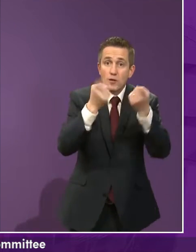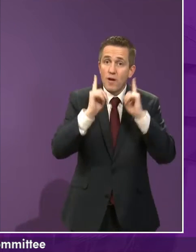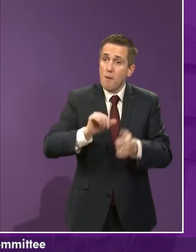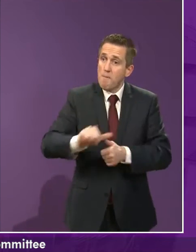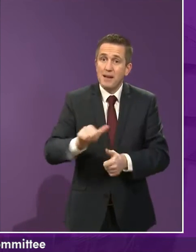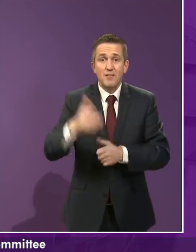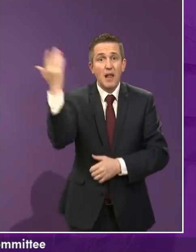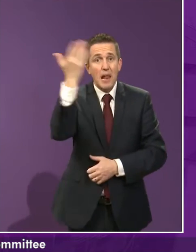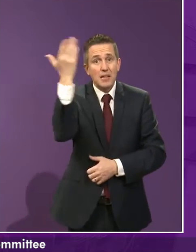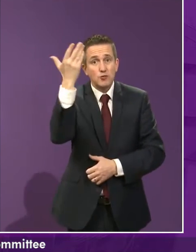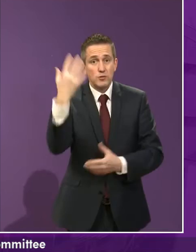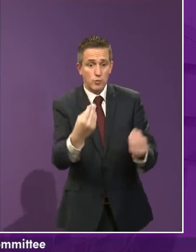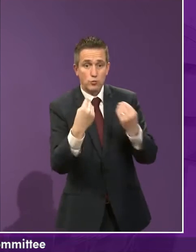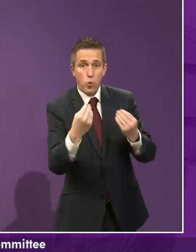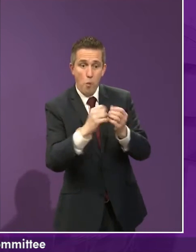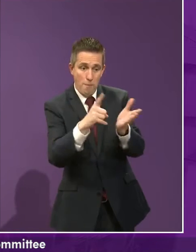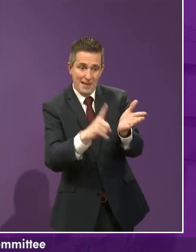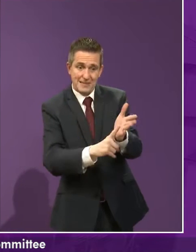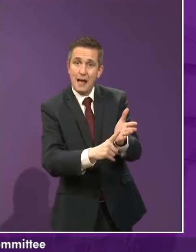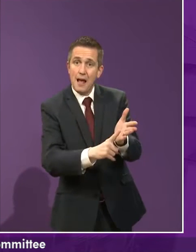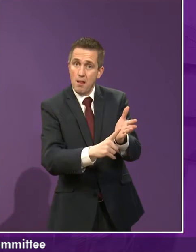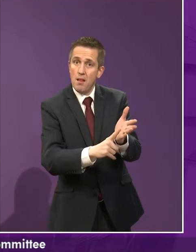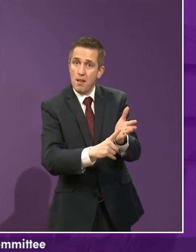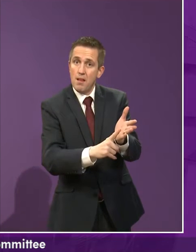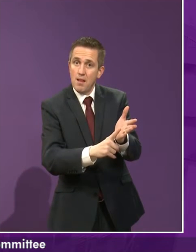lecturer had some BSL or